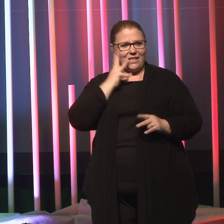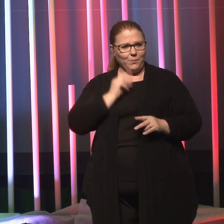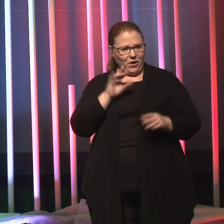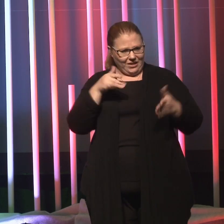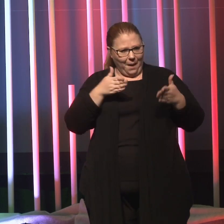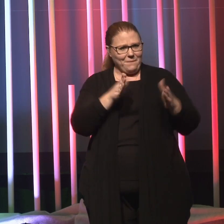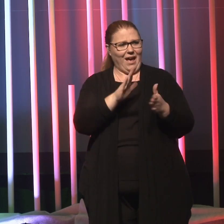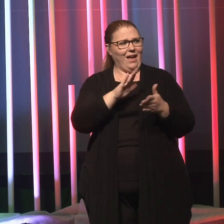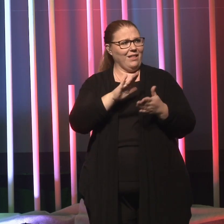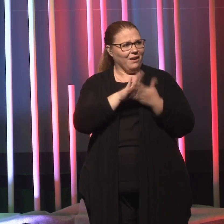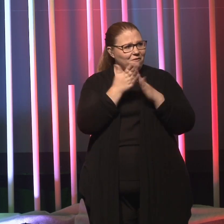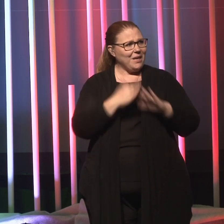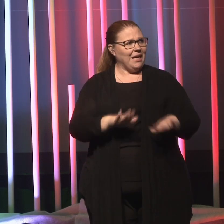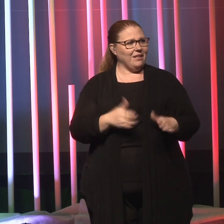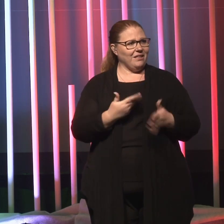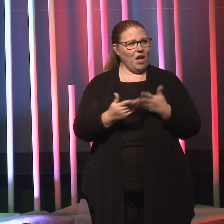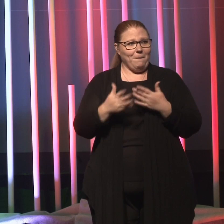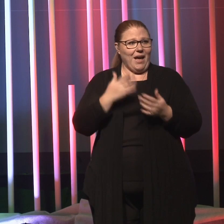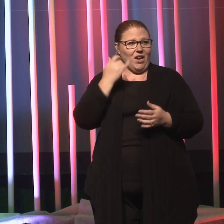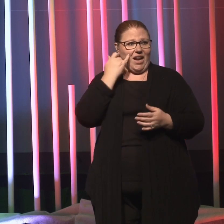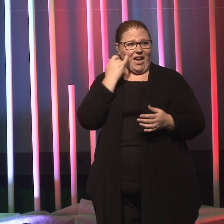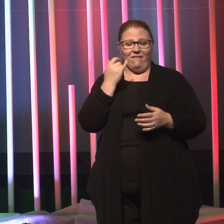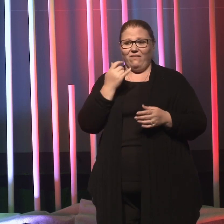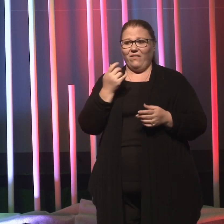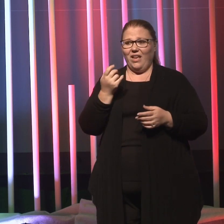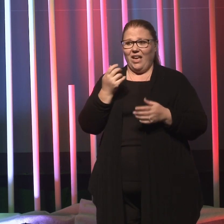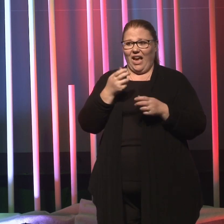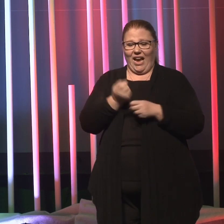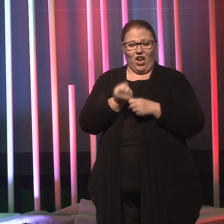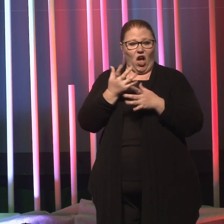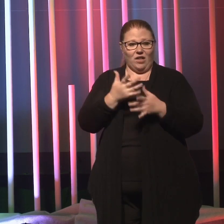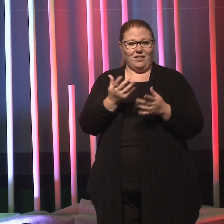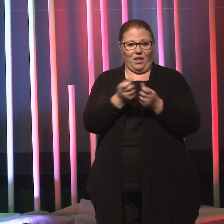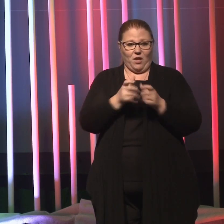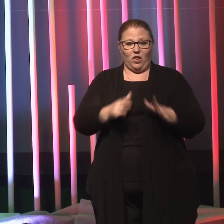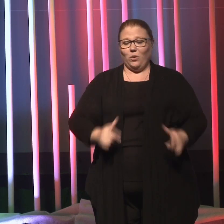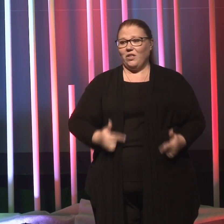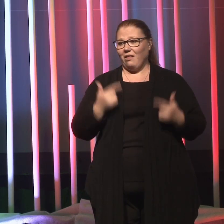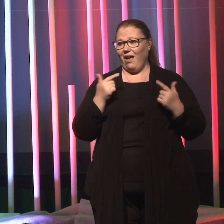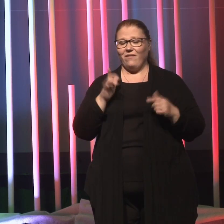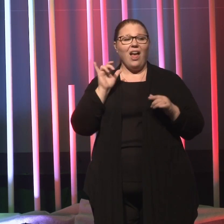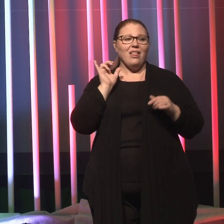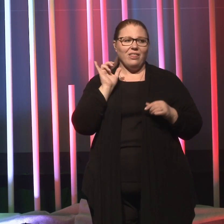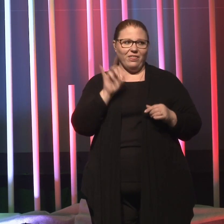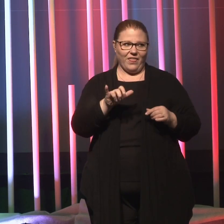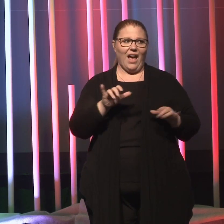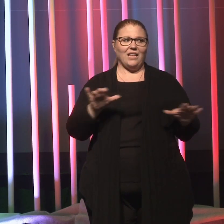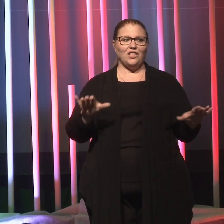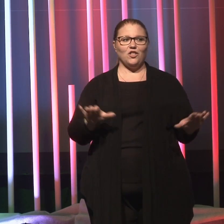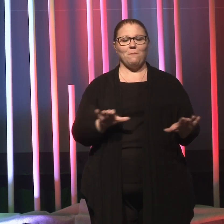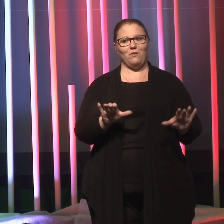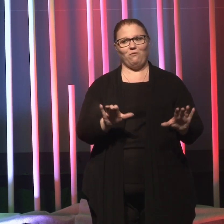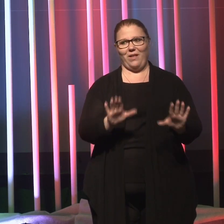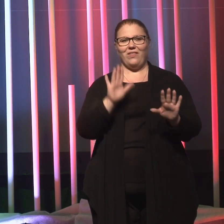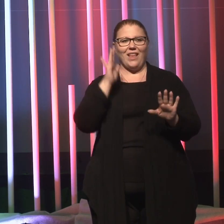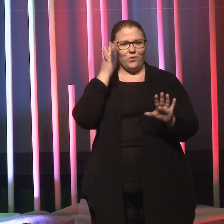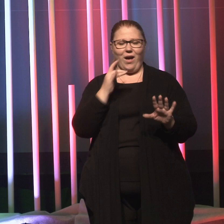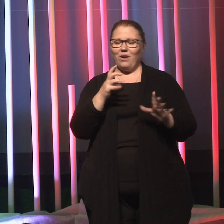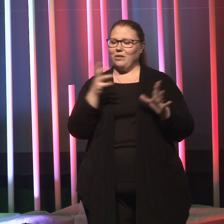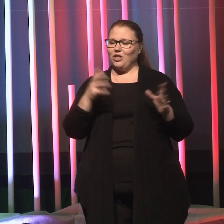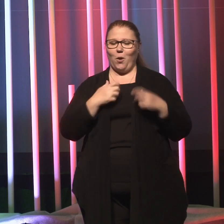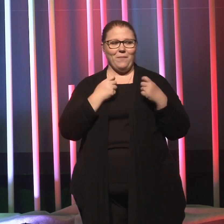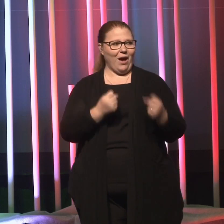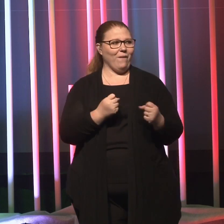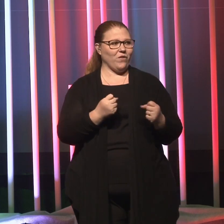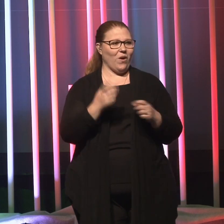peace, even if it costs them their life. That's the movement. That's why the movement was so powerful, and that's why the